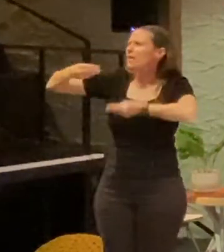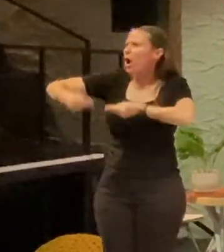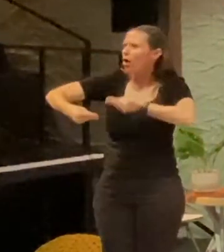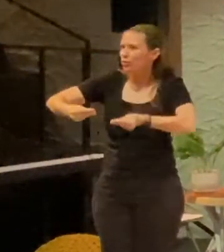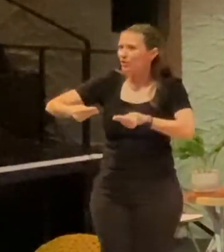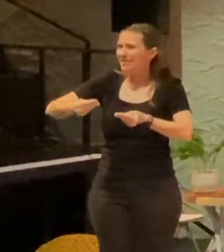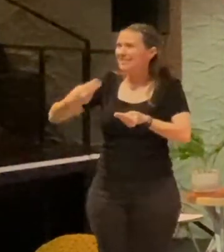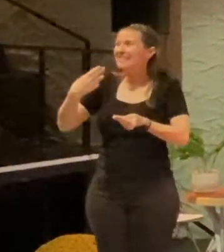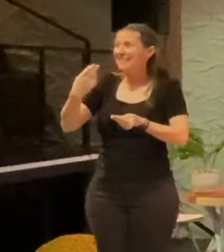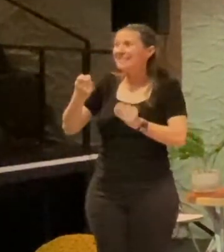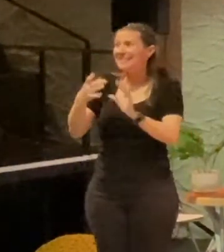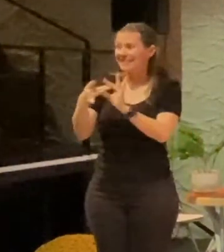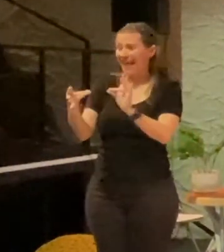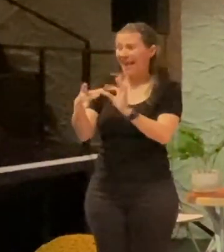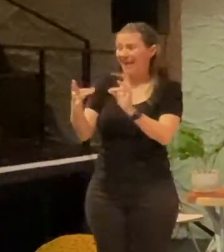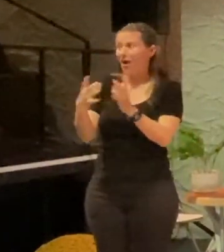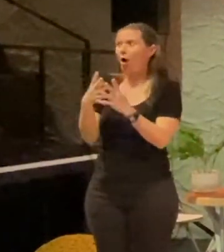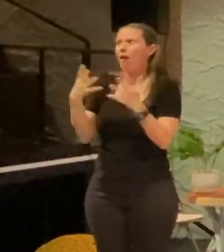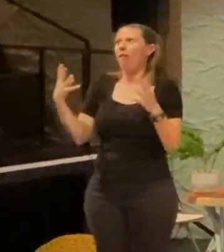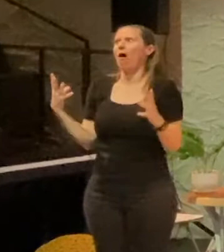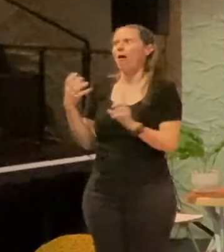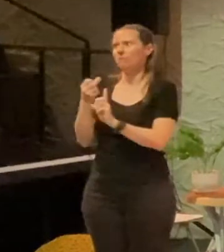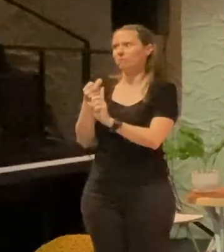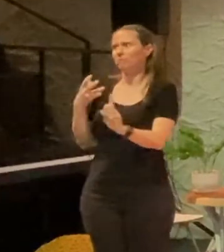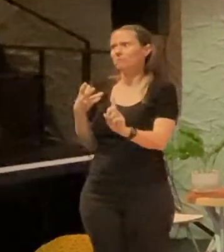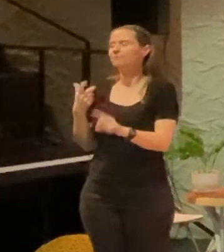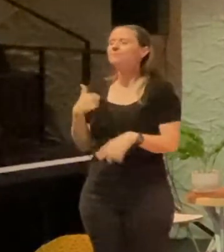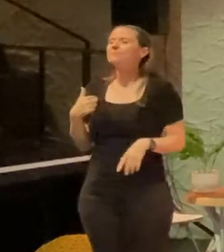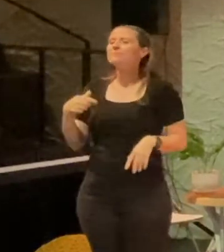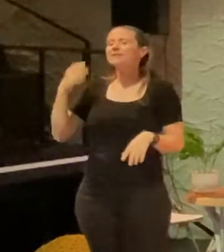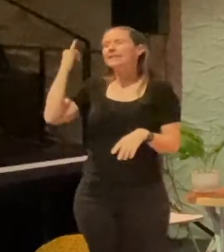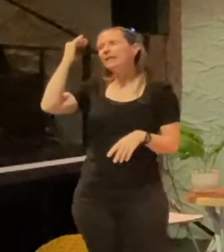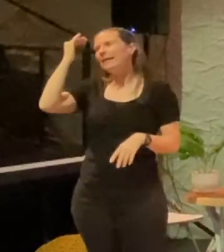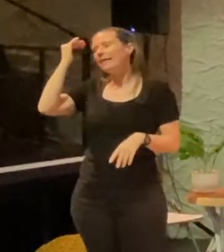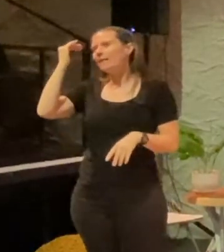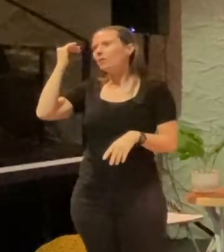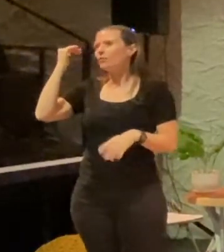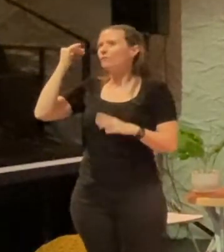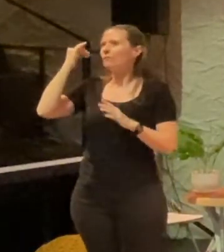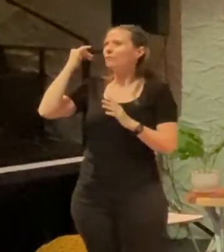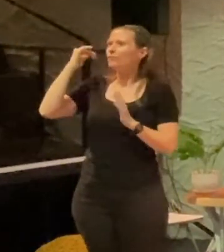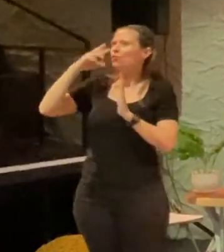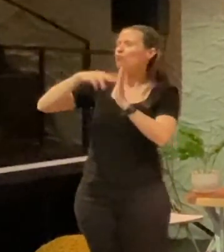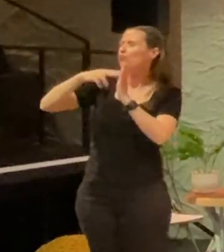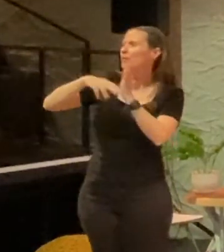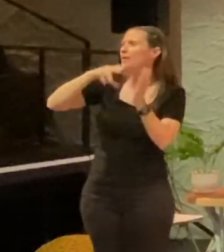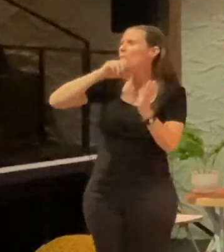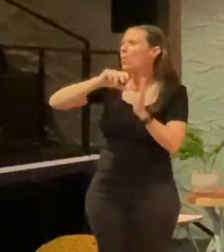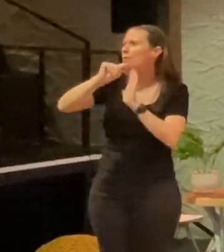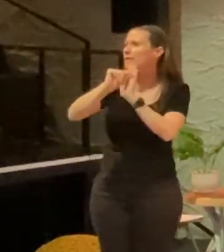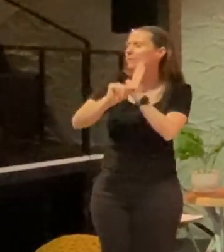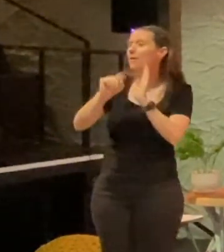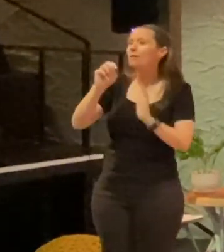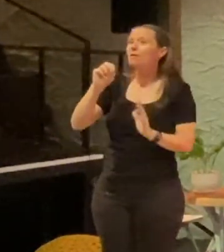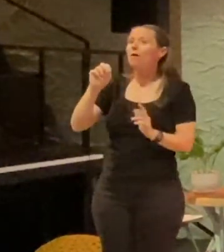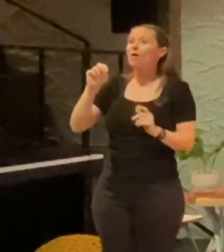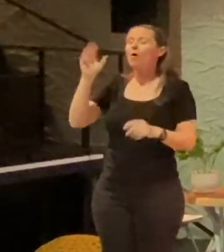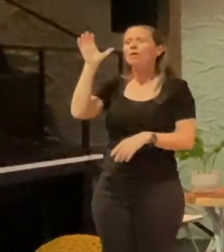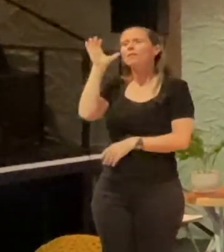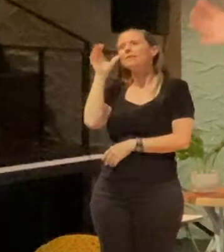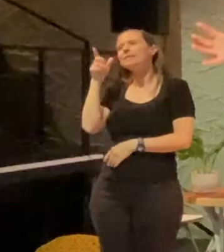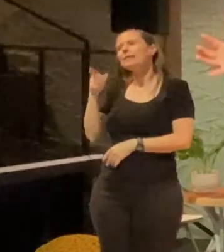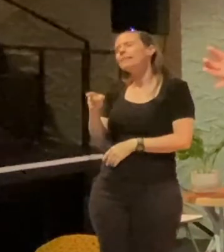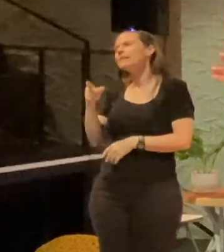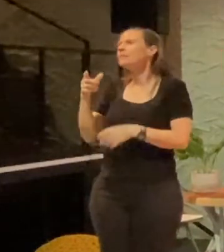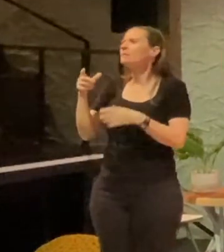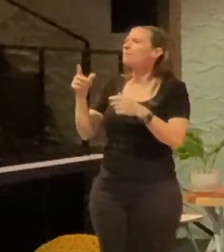lot. And if you're familiar with the Old Testament, if you were sitting there reading this or hearing it for the first time as it was read, maybe in a